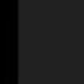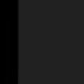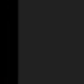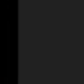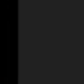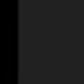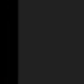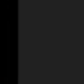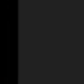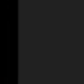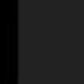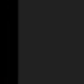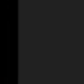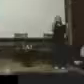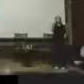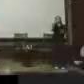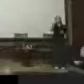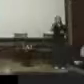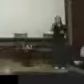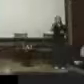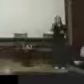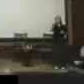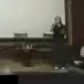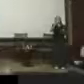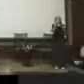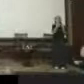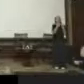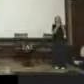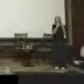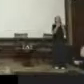While India celebrates 75 years of independence,